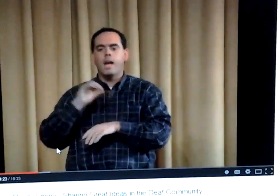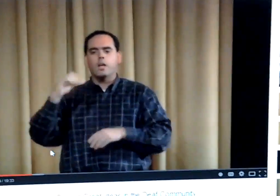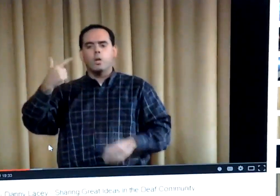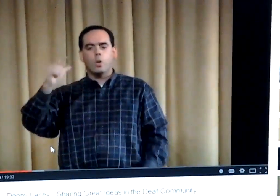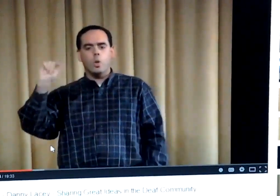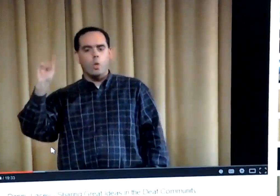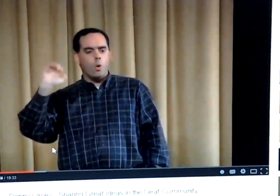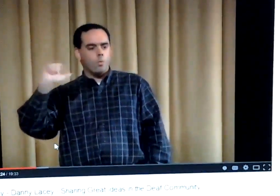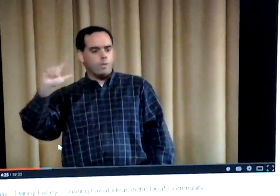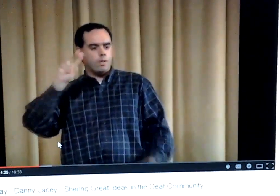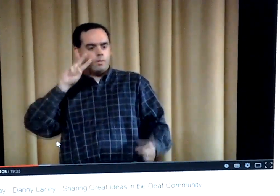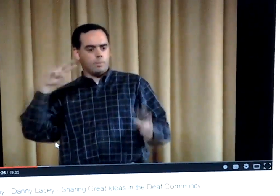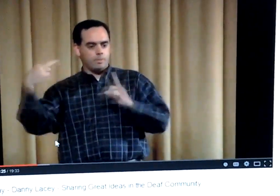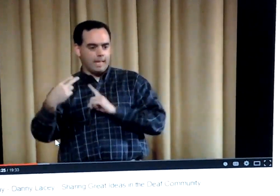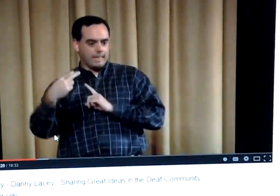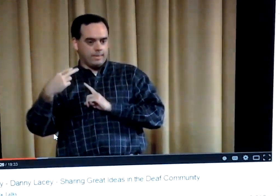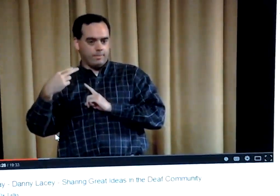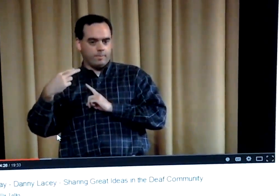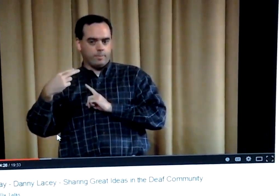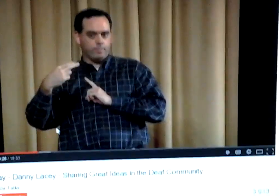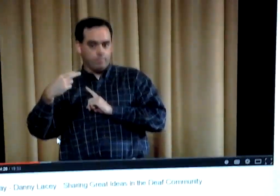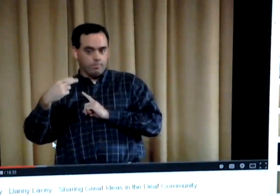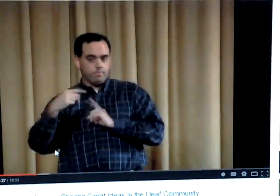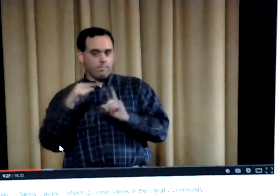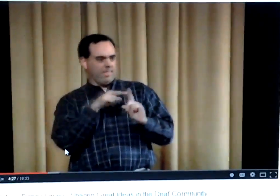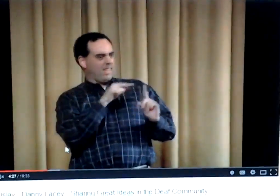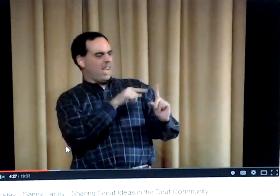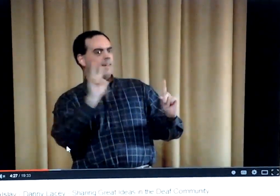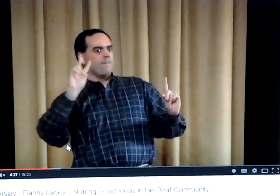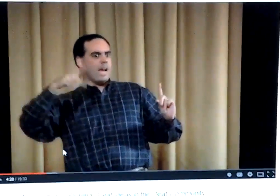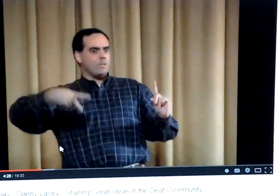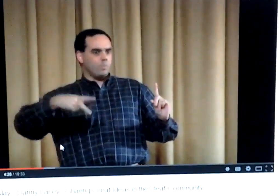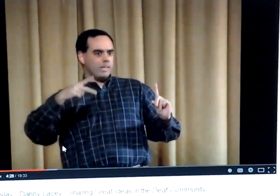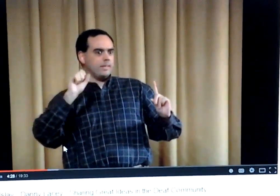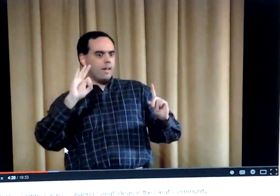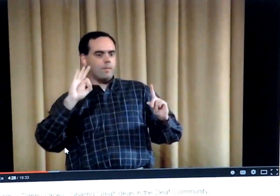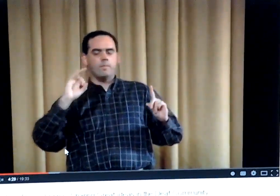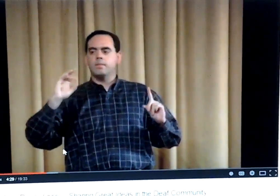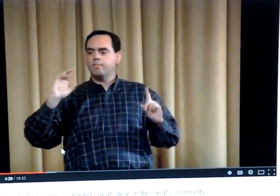And you need to be able to share and create different ideas and have a different perspective.